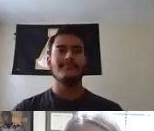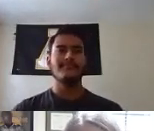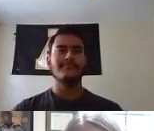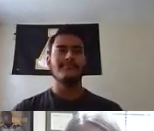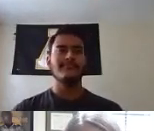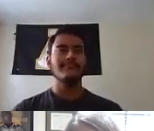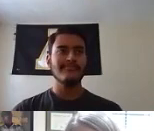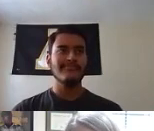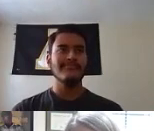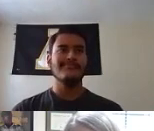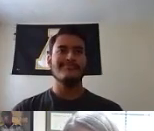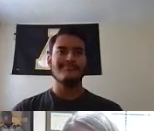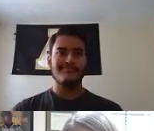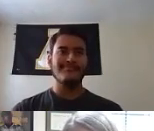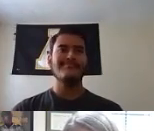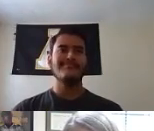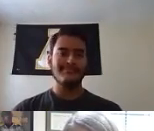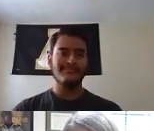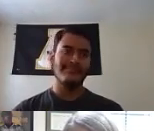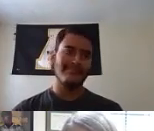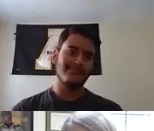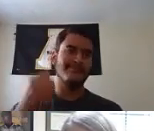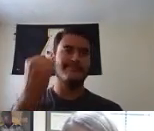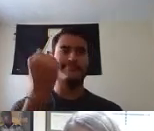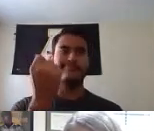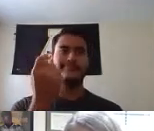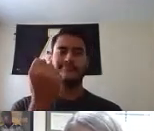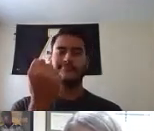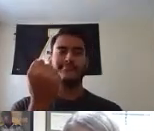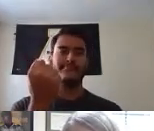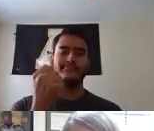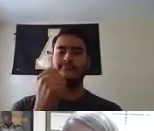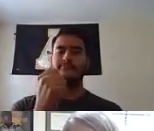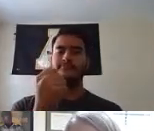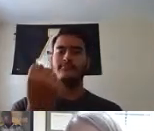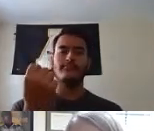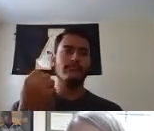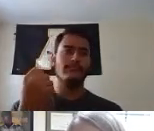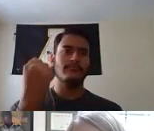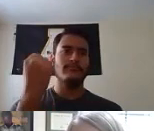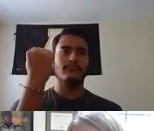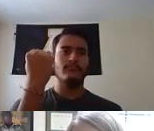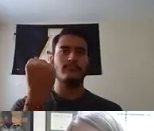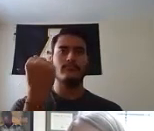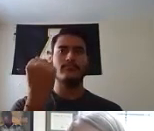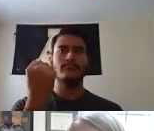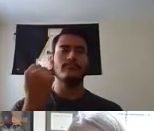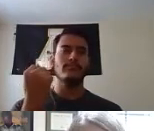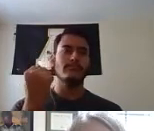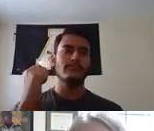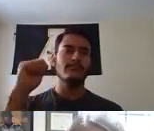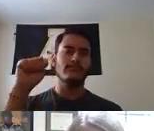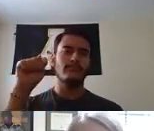extremely relevant with our generation and the younger generation, but the news of it